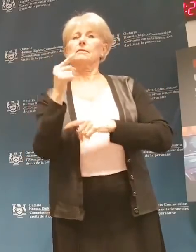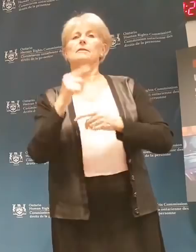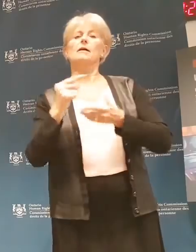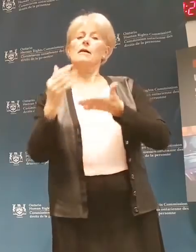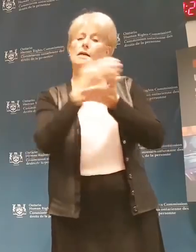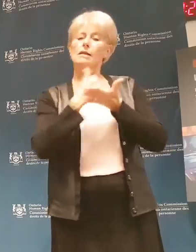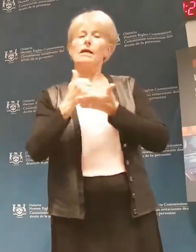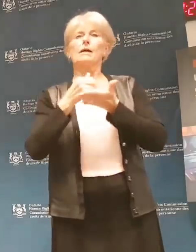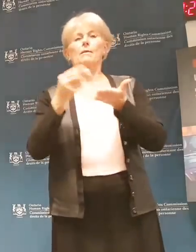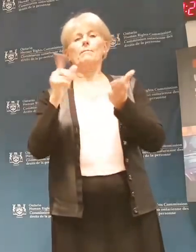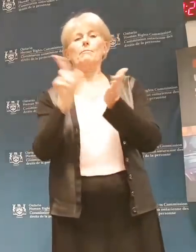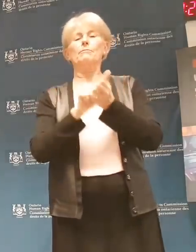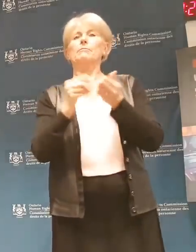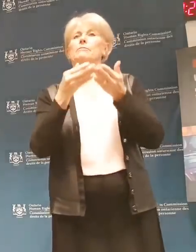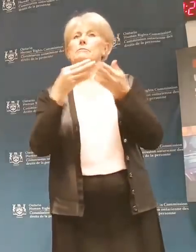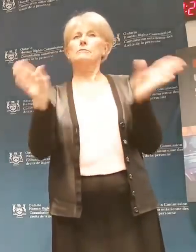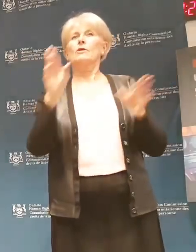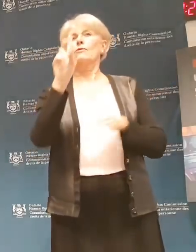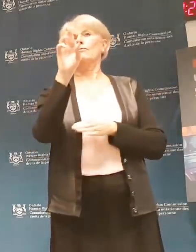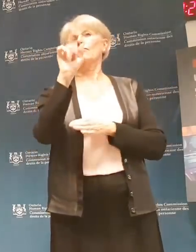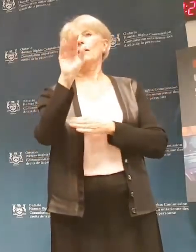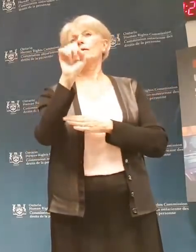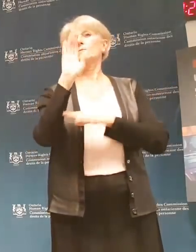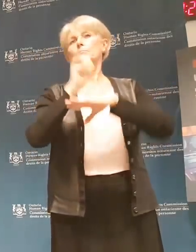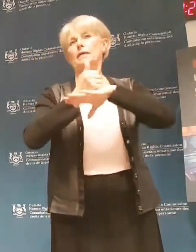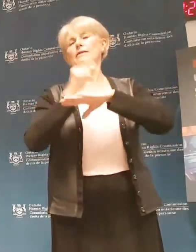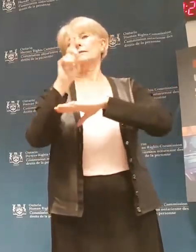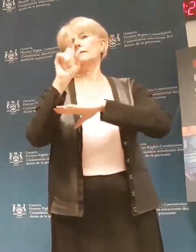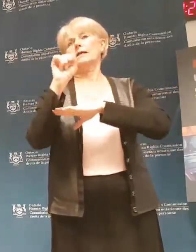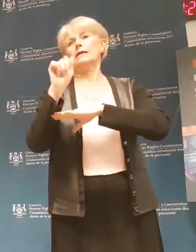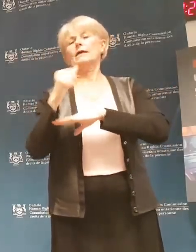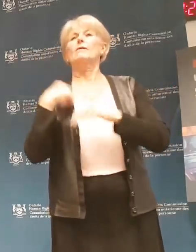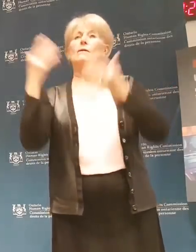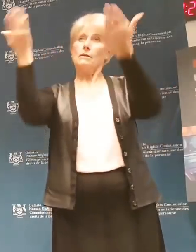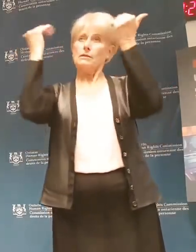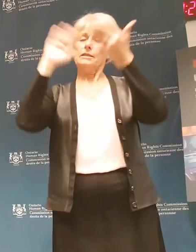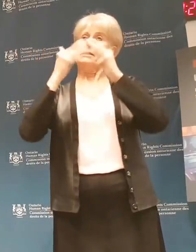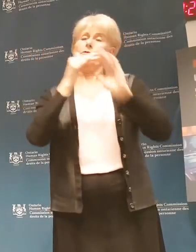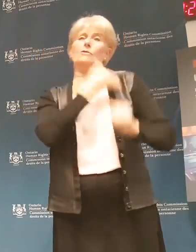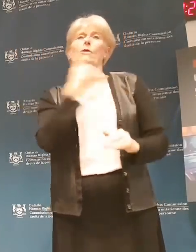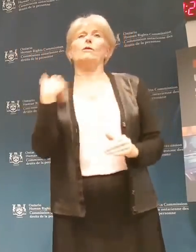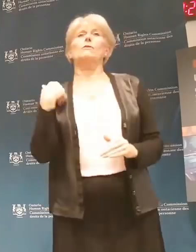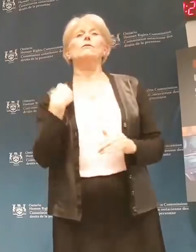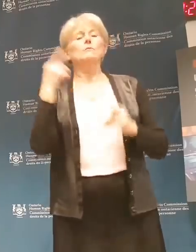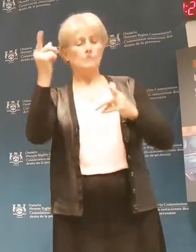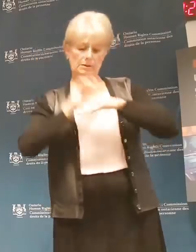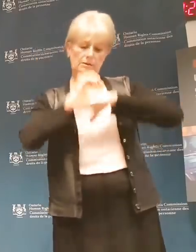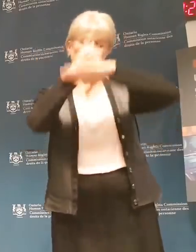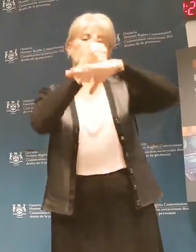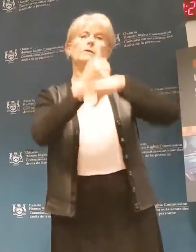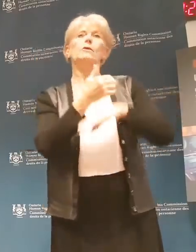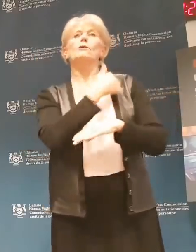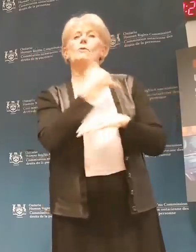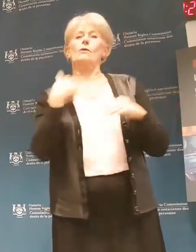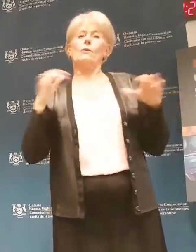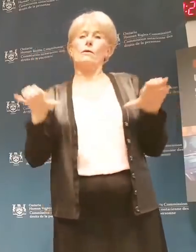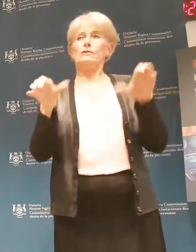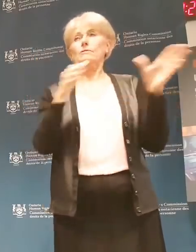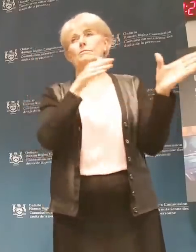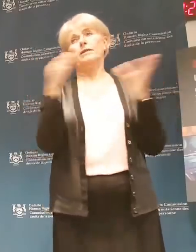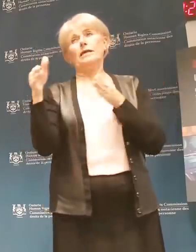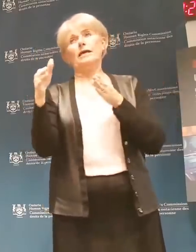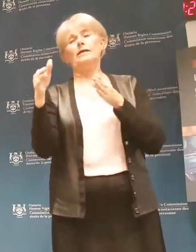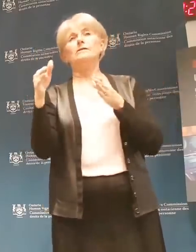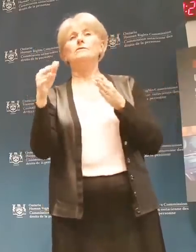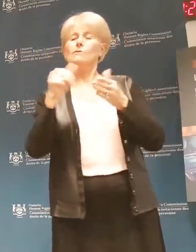and public release of race-based data. We're calling on the City of Toronto to implement the Toronto Action Plan